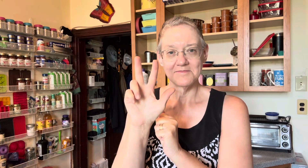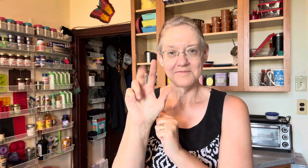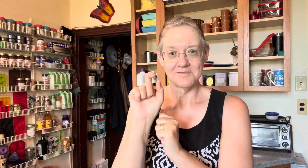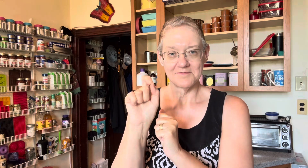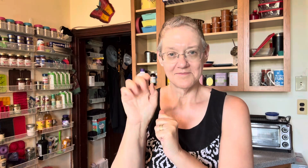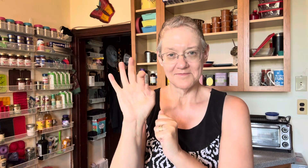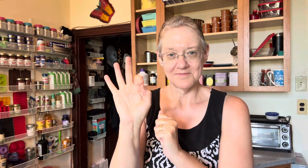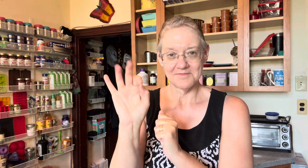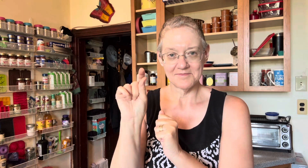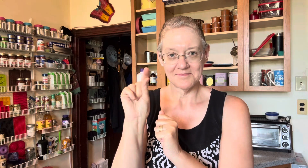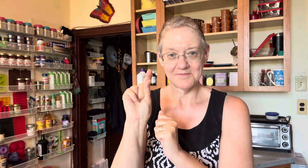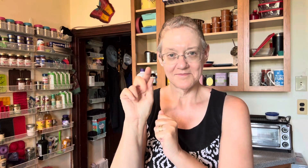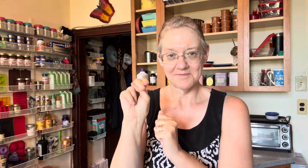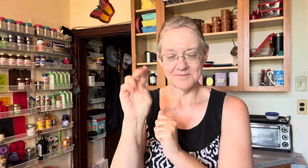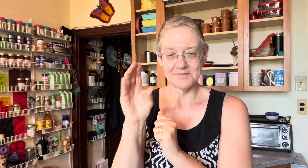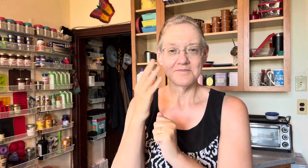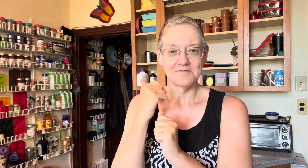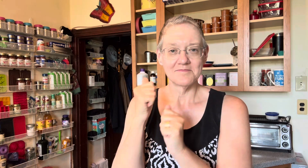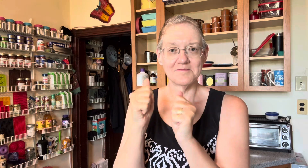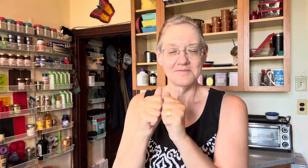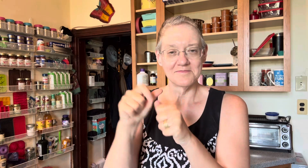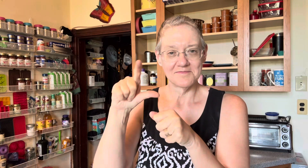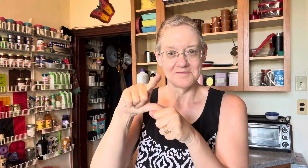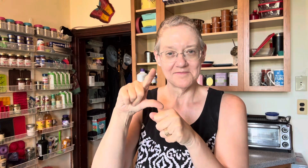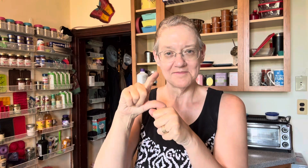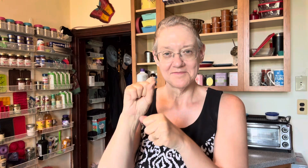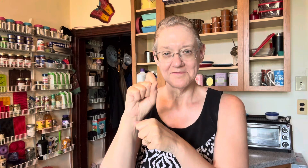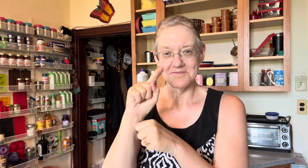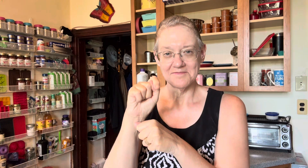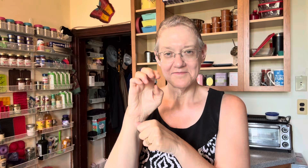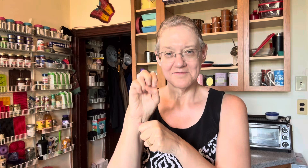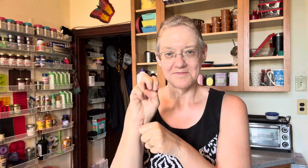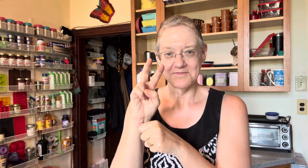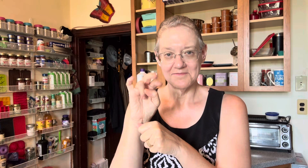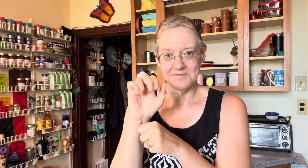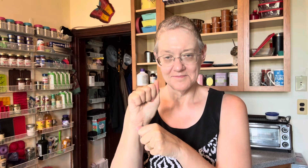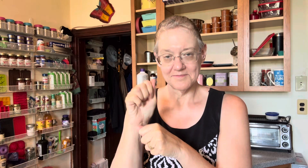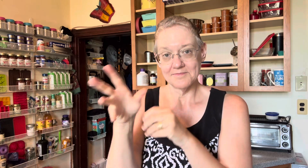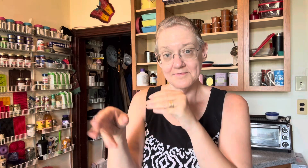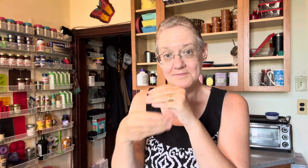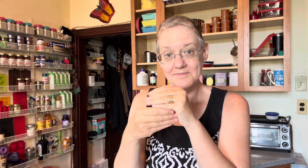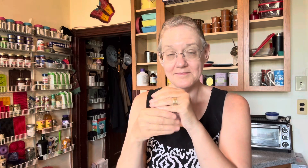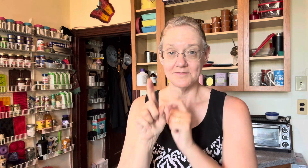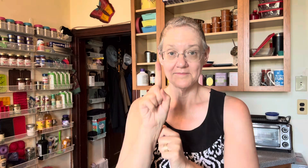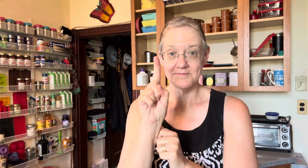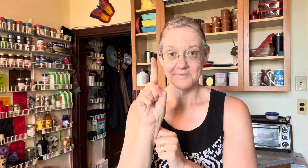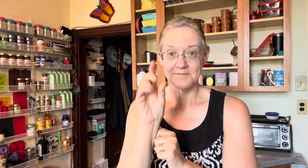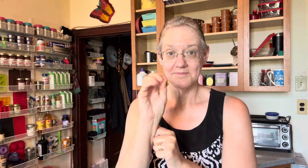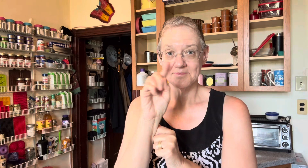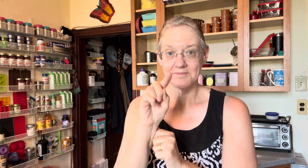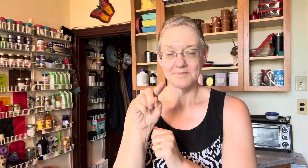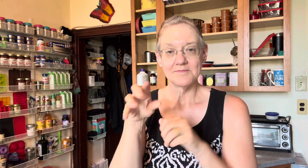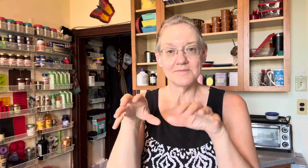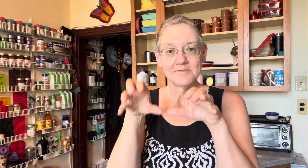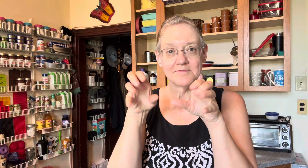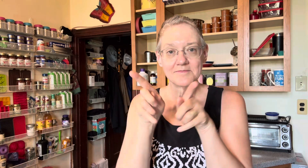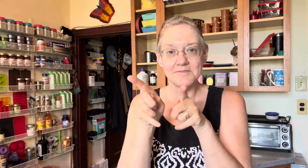And that's 3.9 grams of net carbs, and it's sweetened with some liquid stevia. I'm going to add 1 ounce of